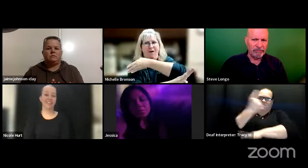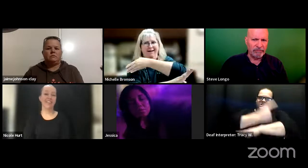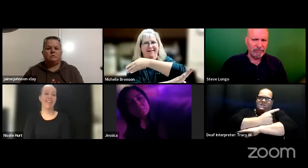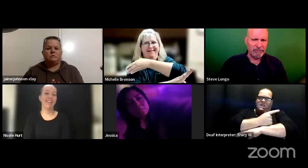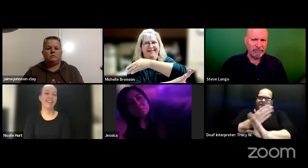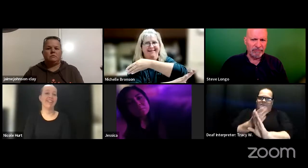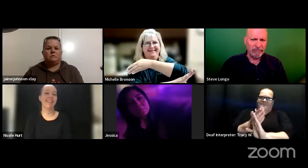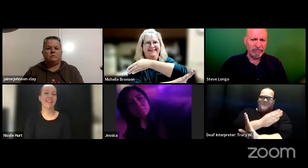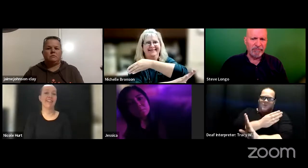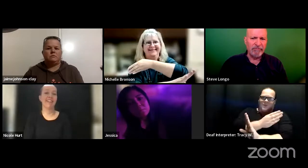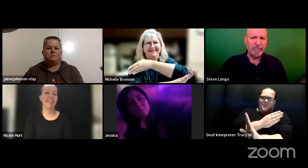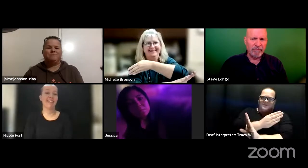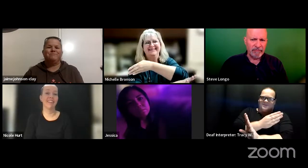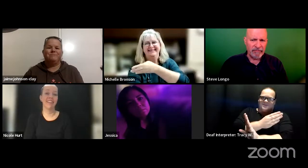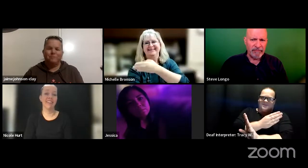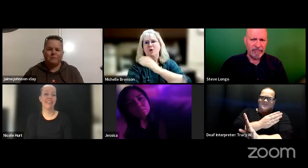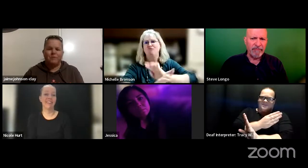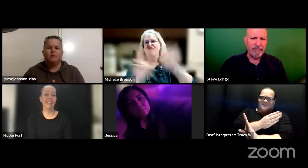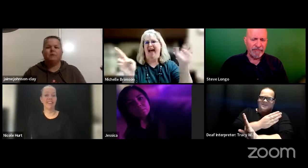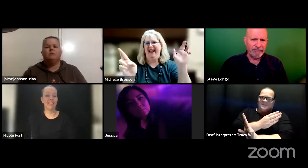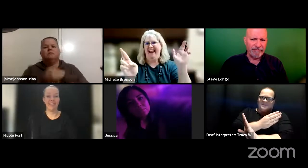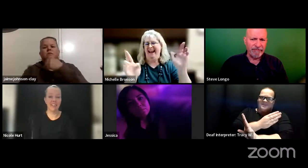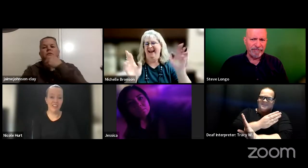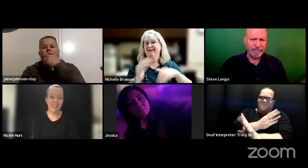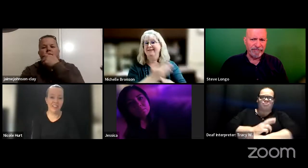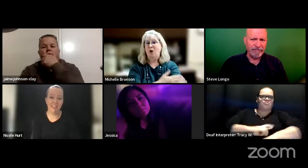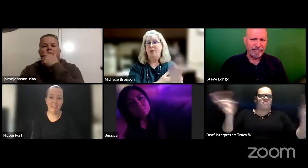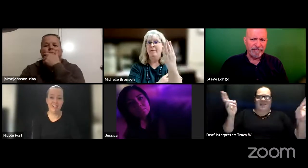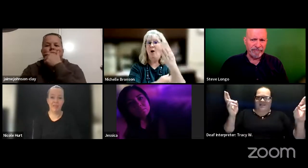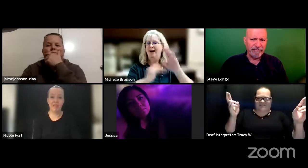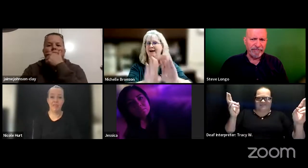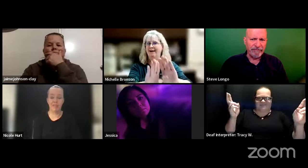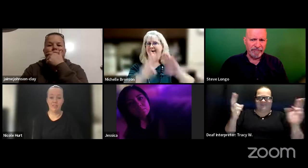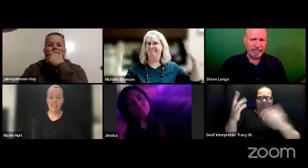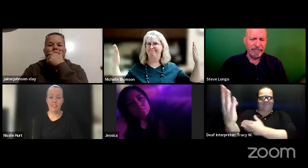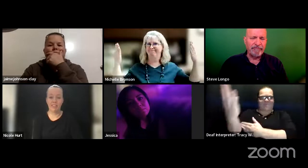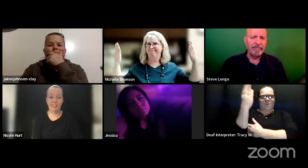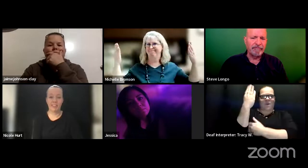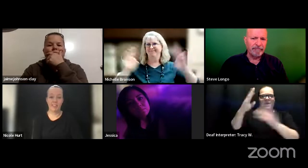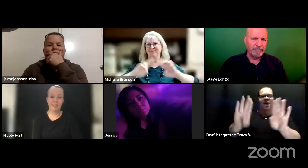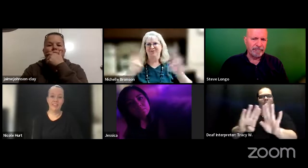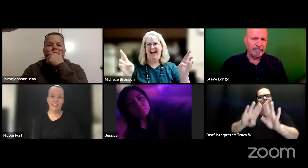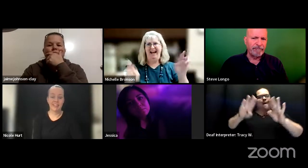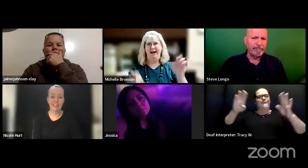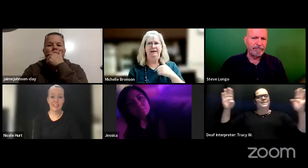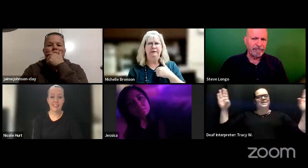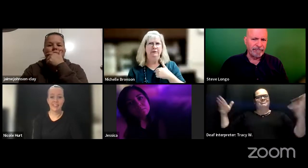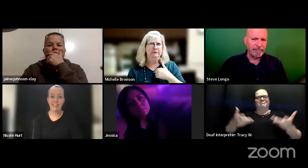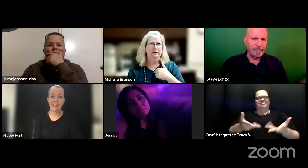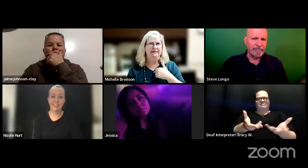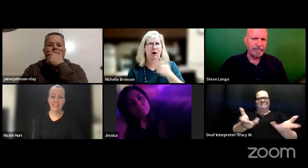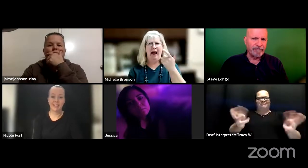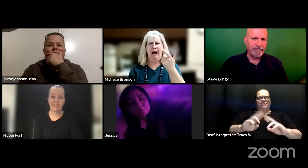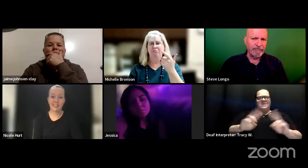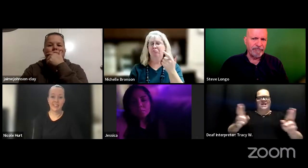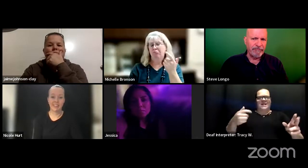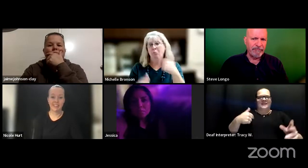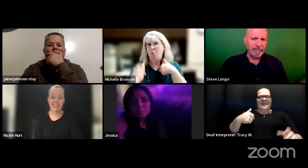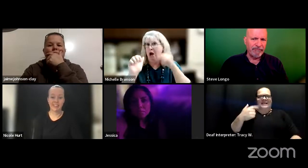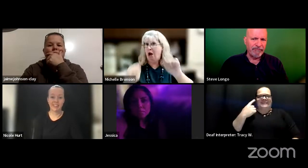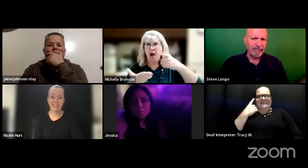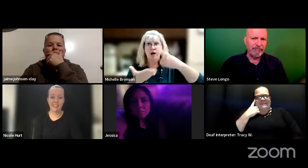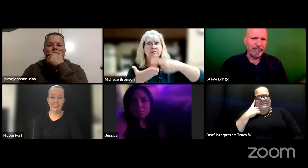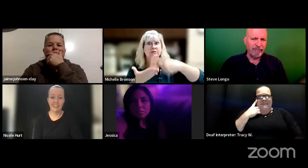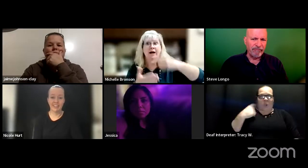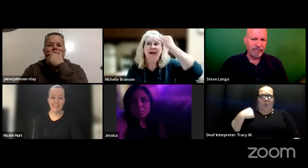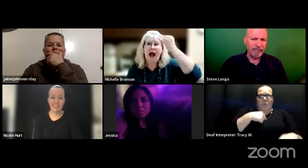up. And typically we set that up the day prior to the event. So we're ready to roll in the morning, first thing